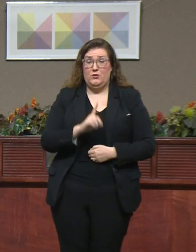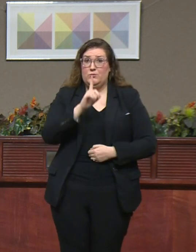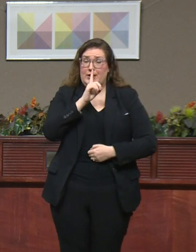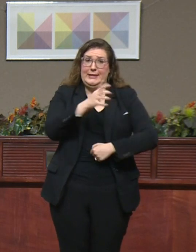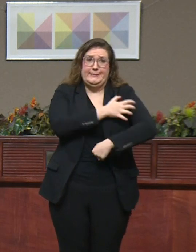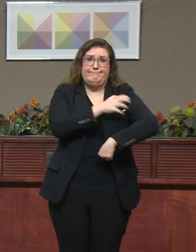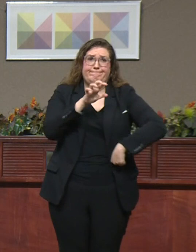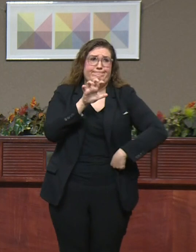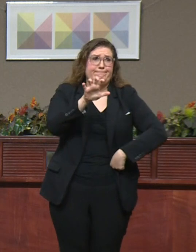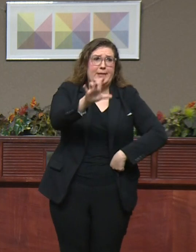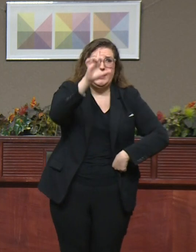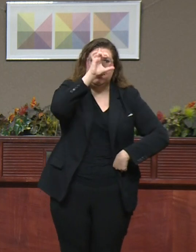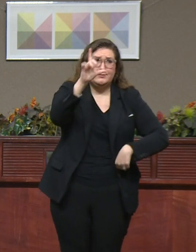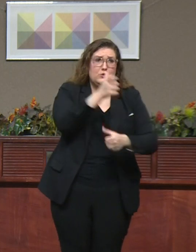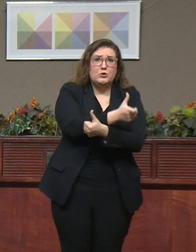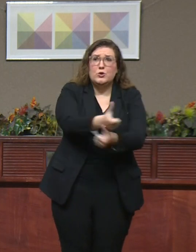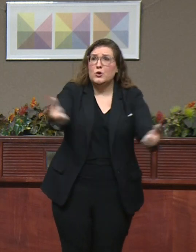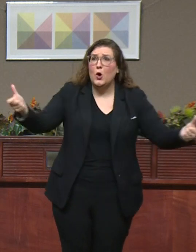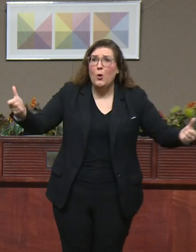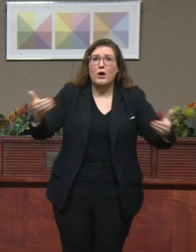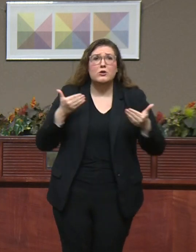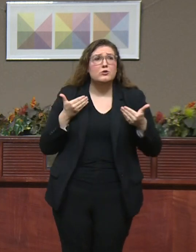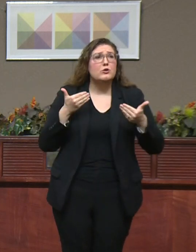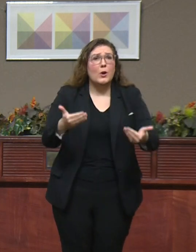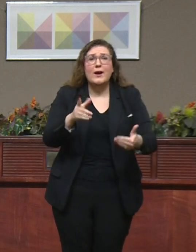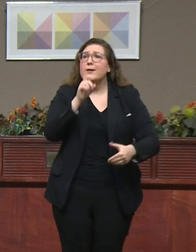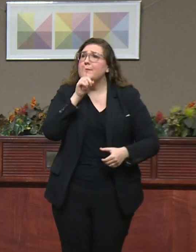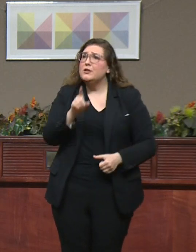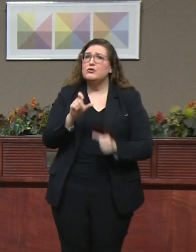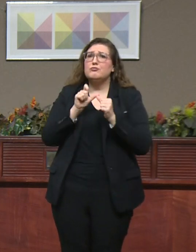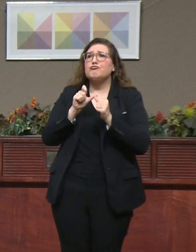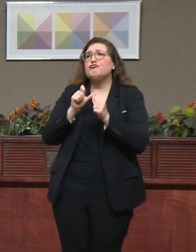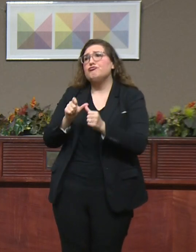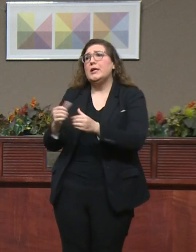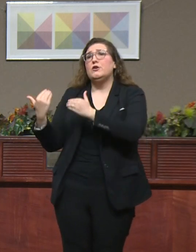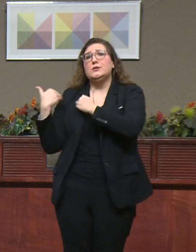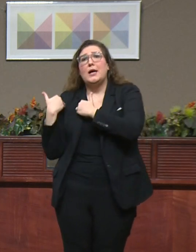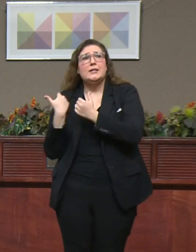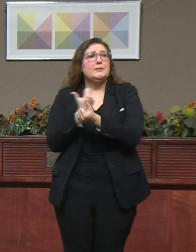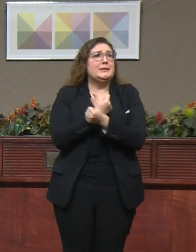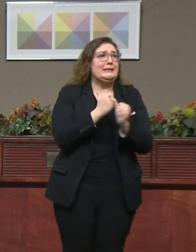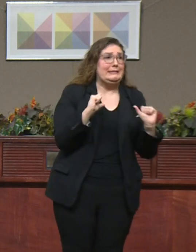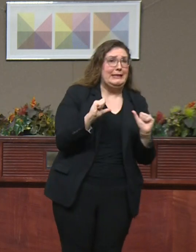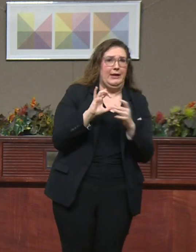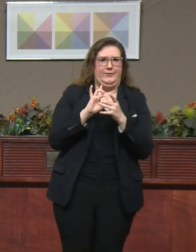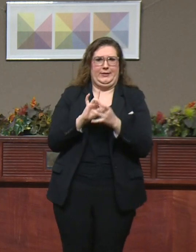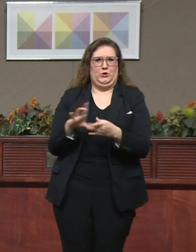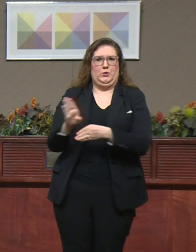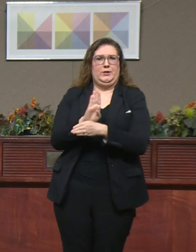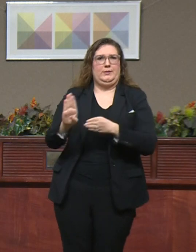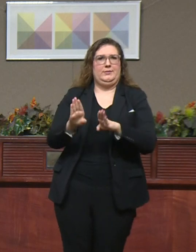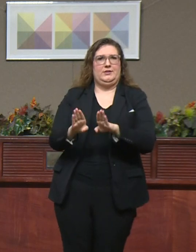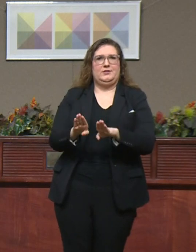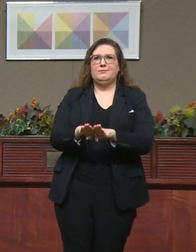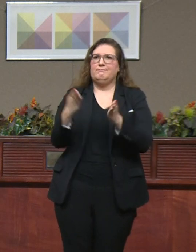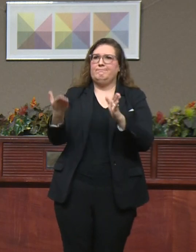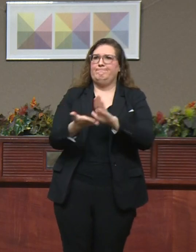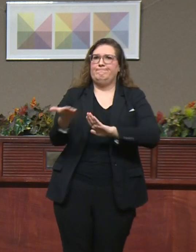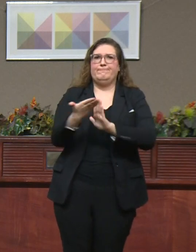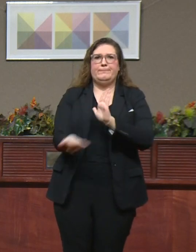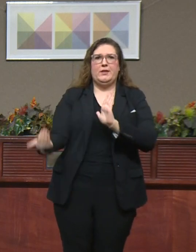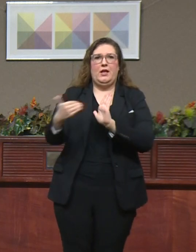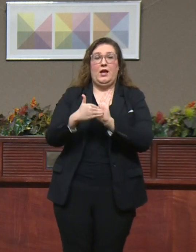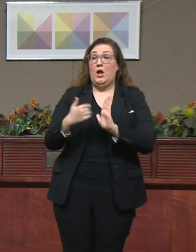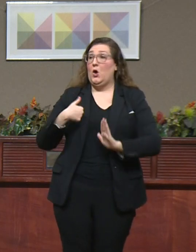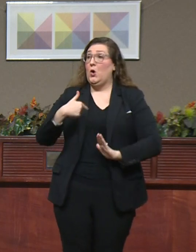owners to be responsible for our safety and well-being as it relates to the reopening of businesses. What we are